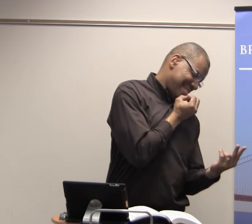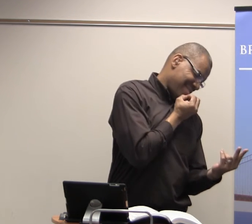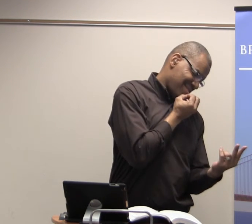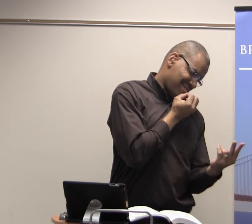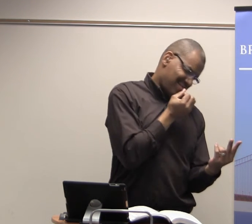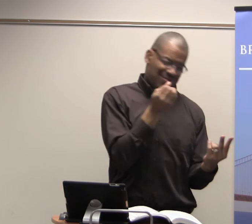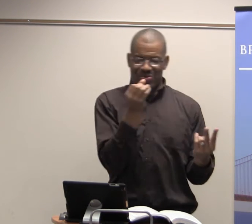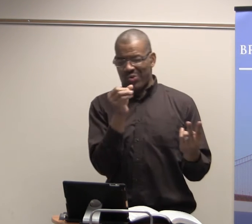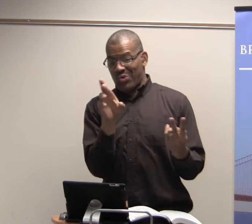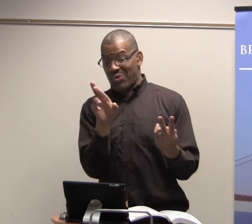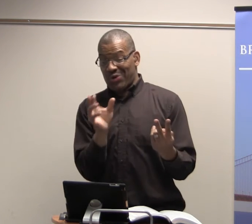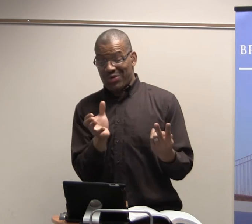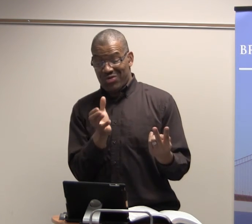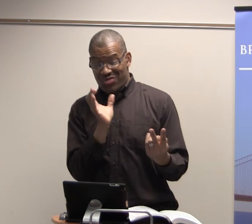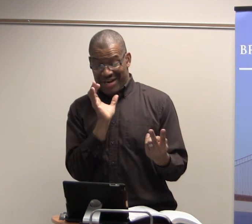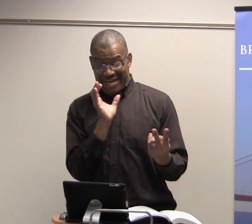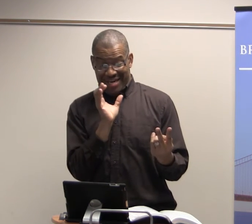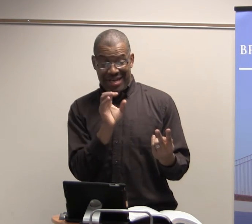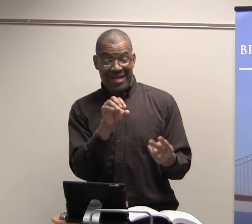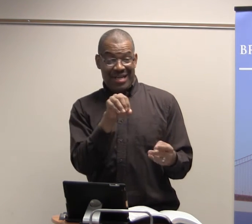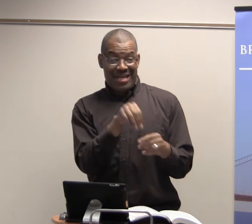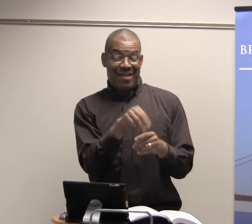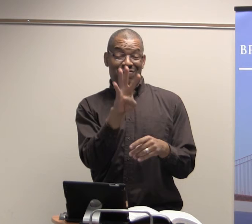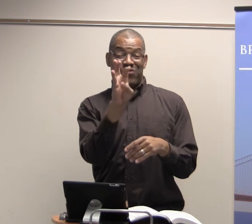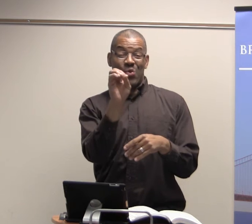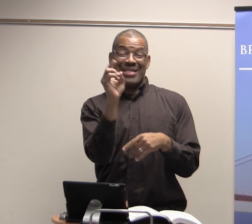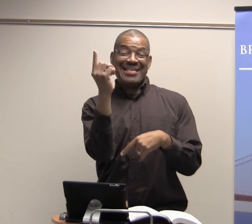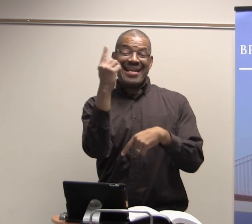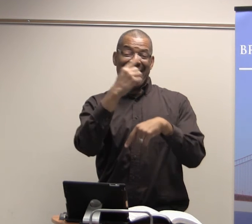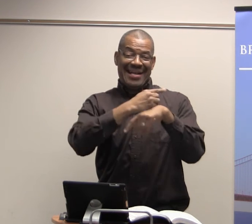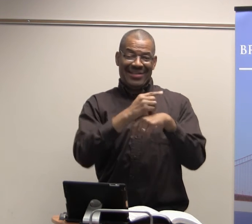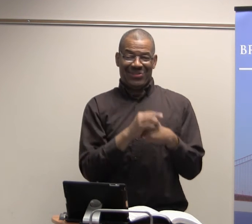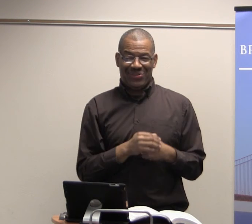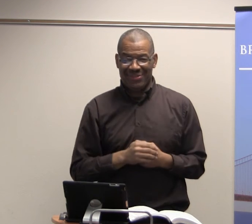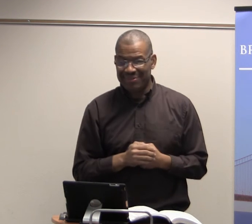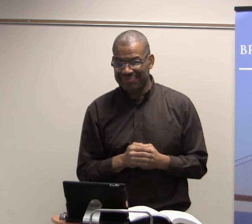Eat or drink in 40 days.